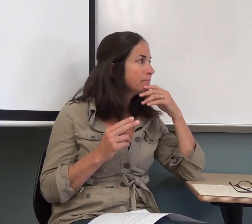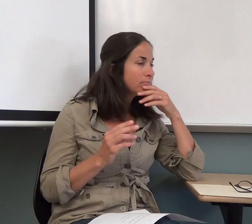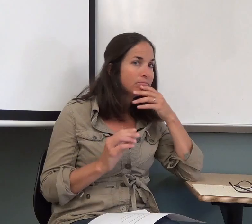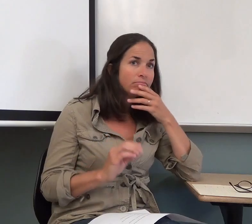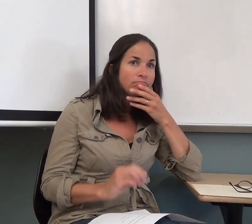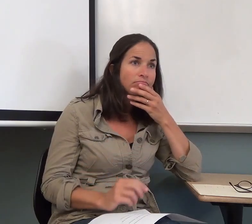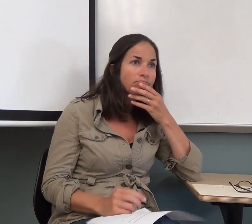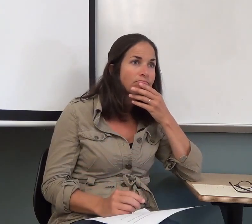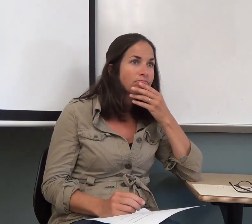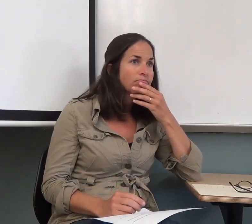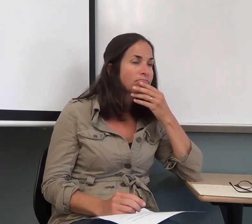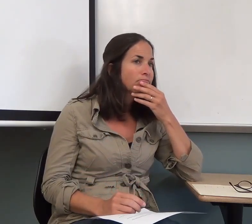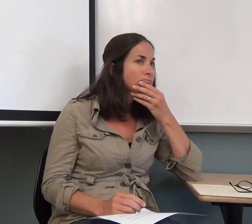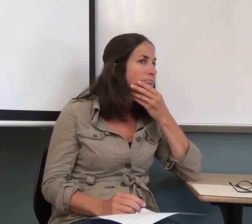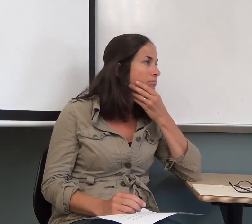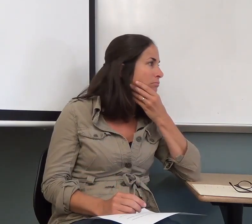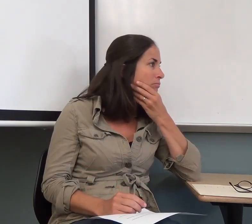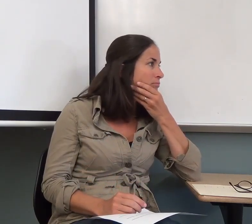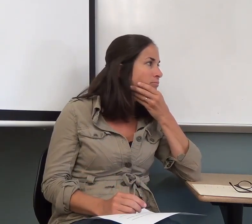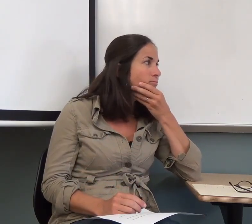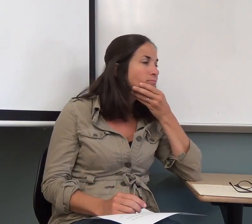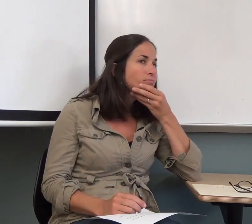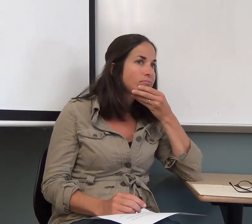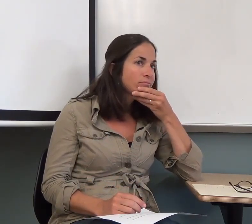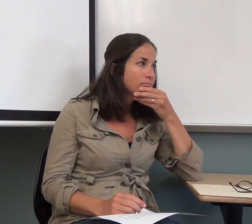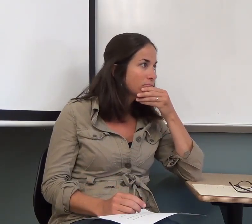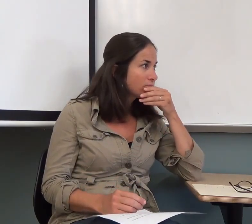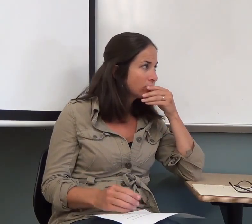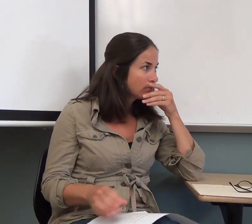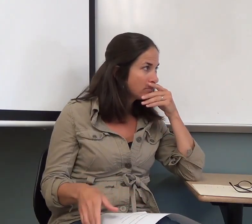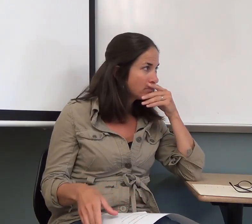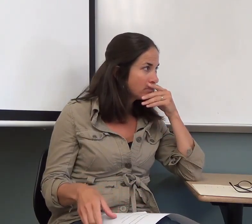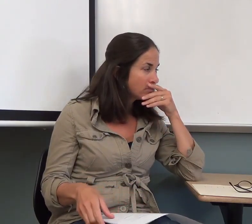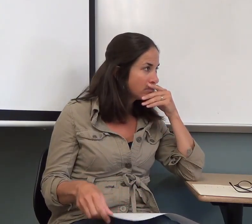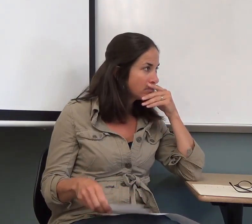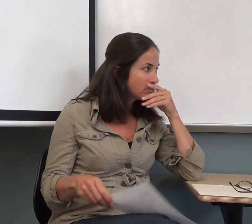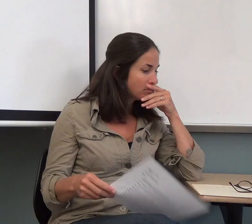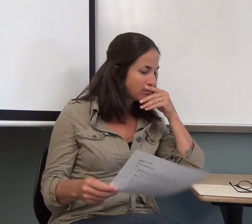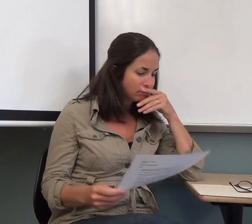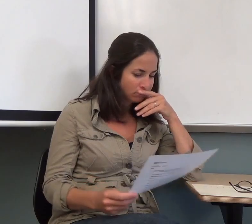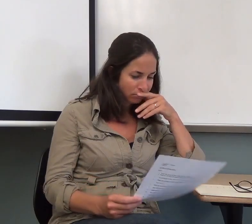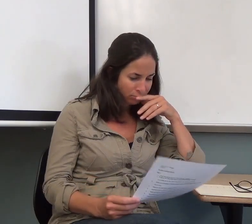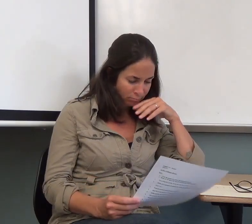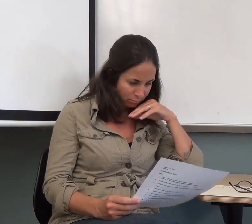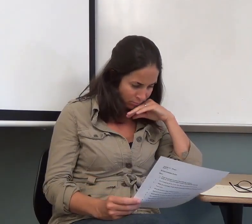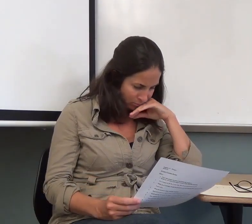I don't think you called my name. Juan Cruz. I did not call your name, sir.